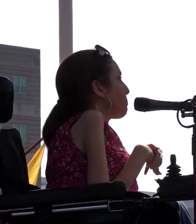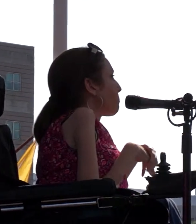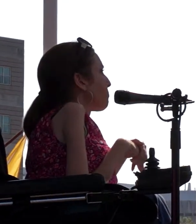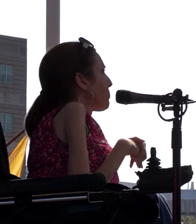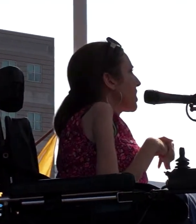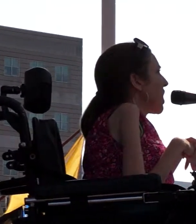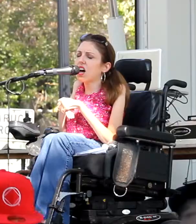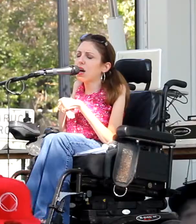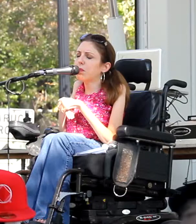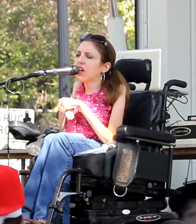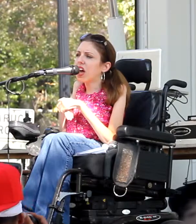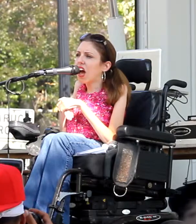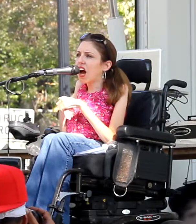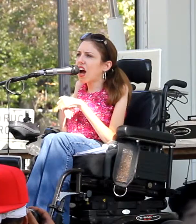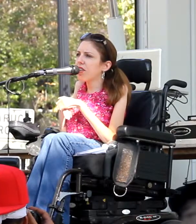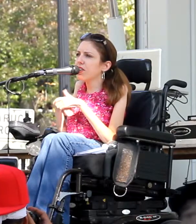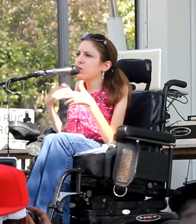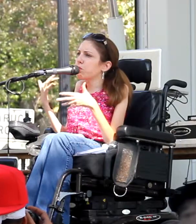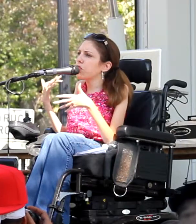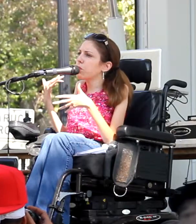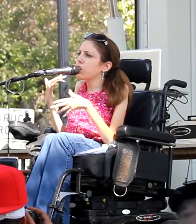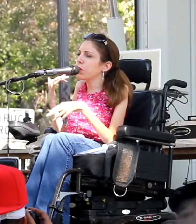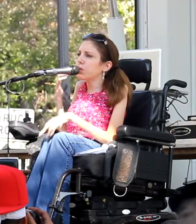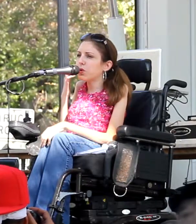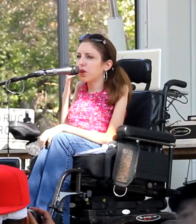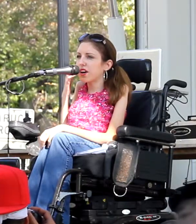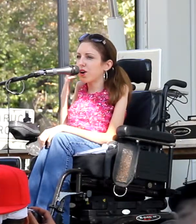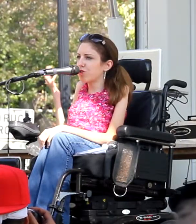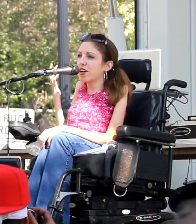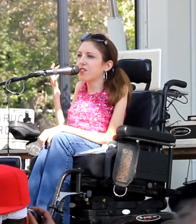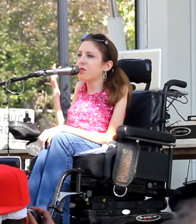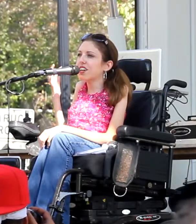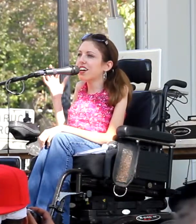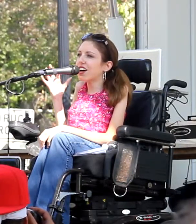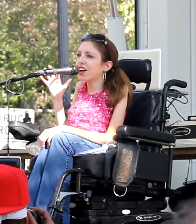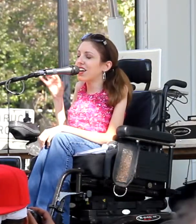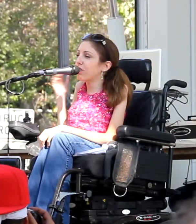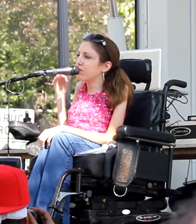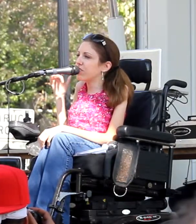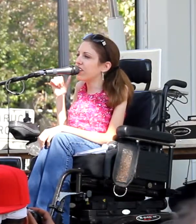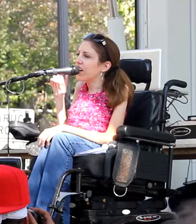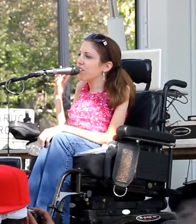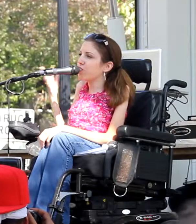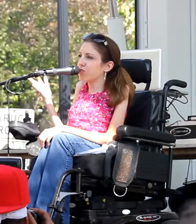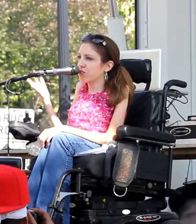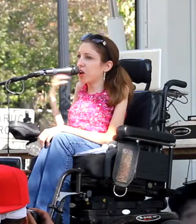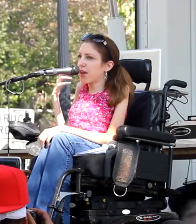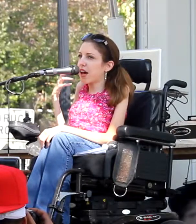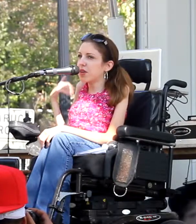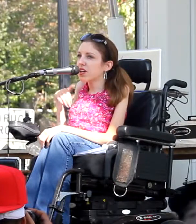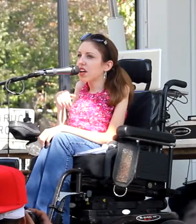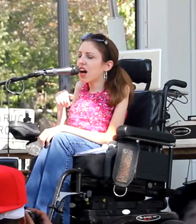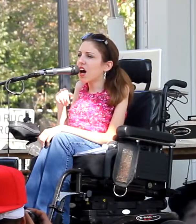win. I think really weird people are attracted to me, not physically. They just